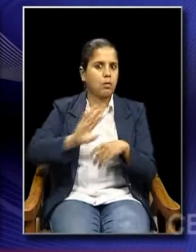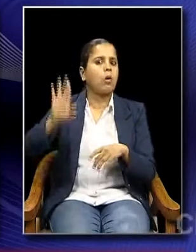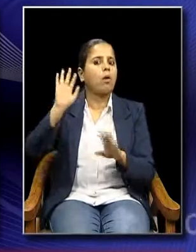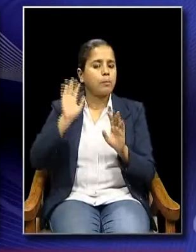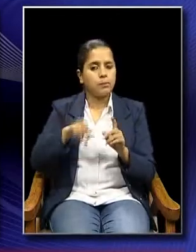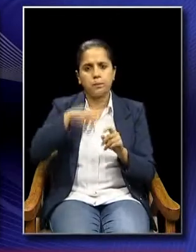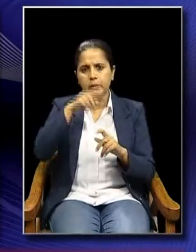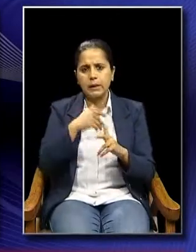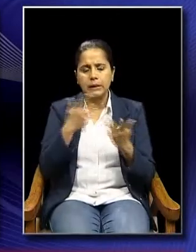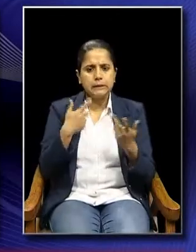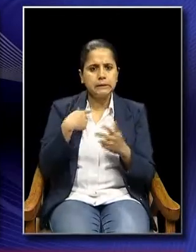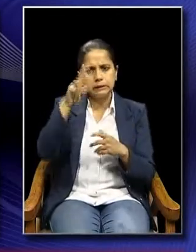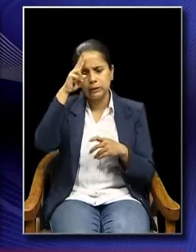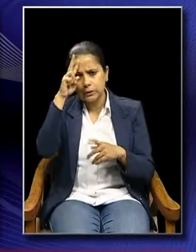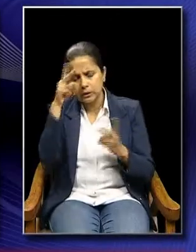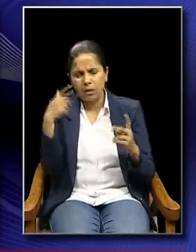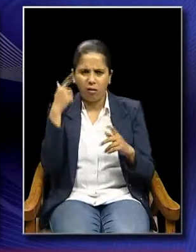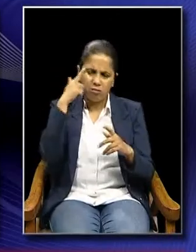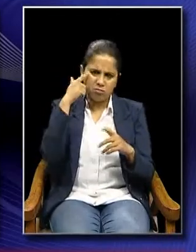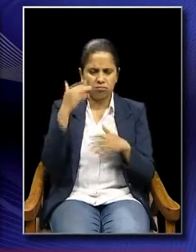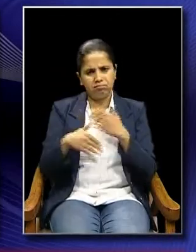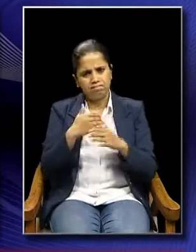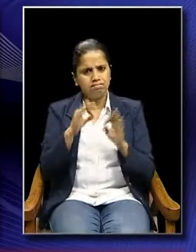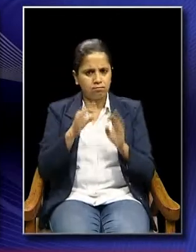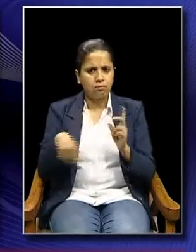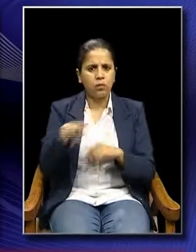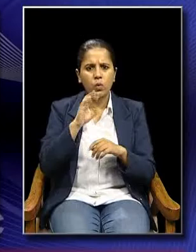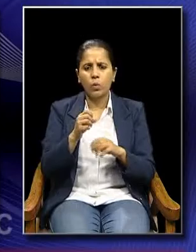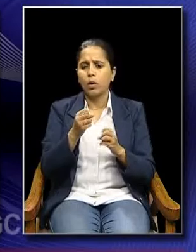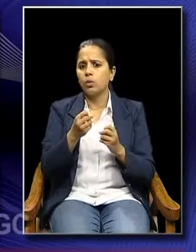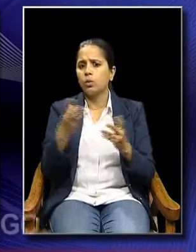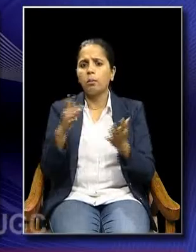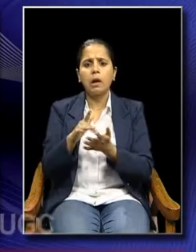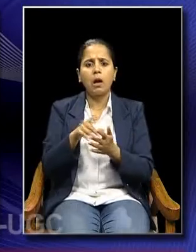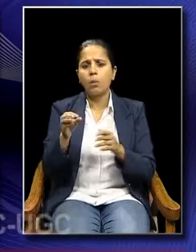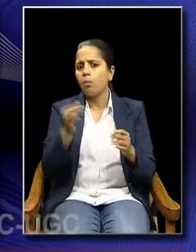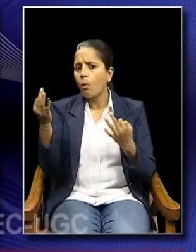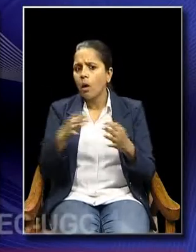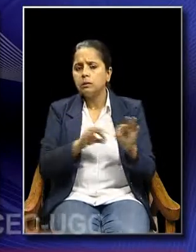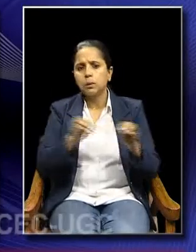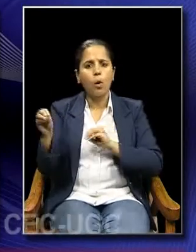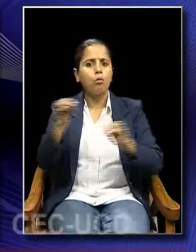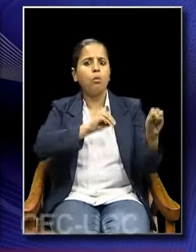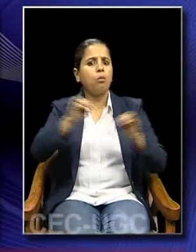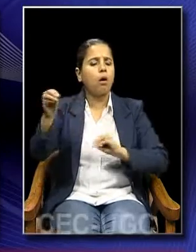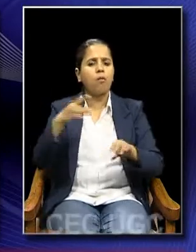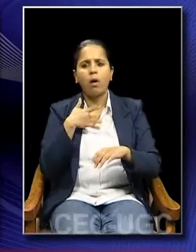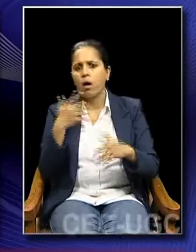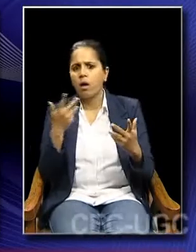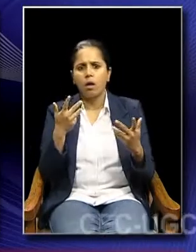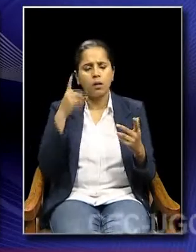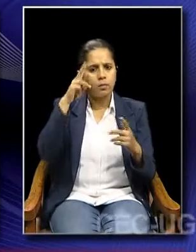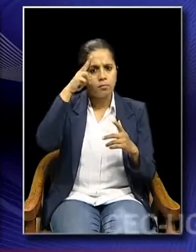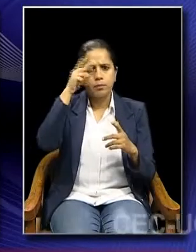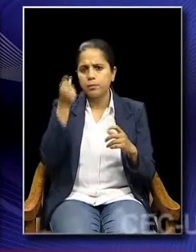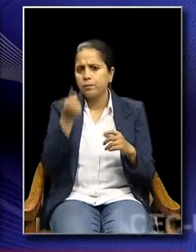trying to cope with the dilemmas they were emanating from the demands of a new state. And these kinds of dilemmas they were in the